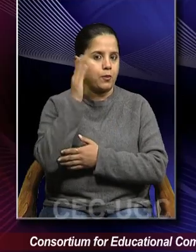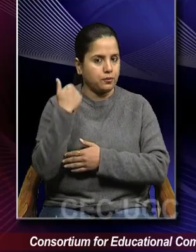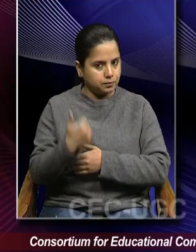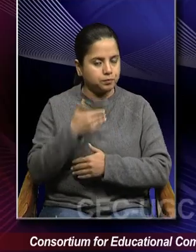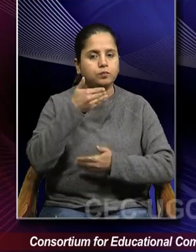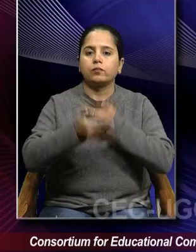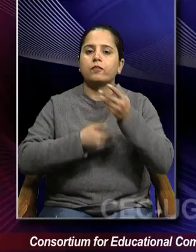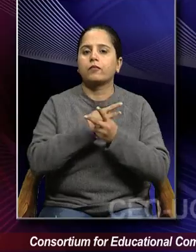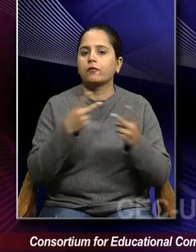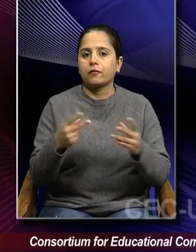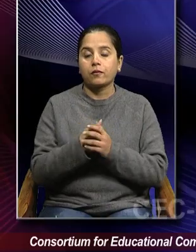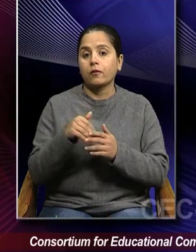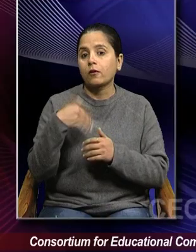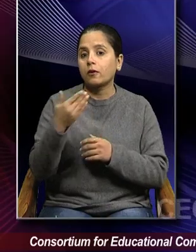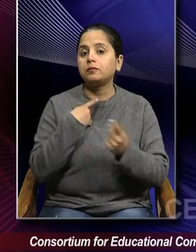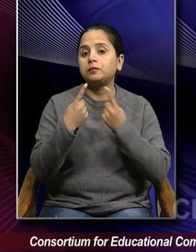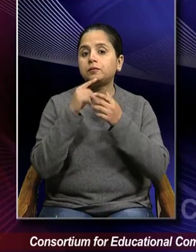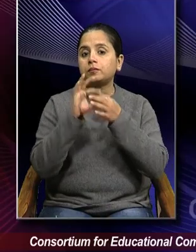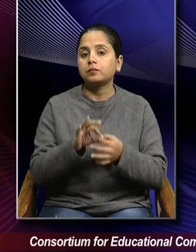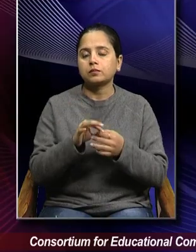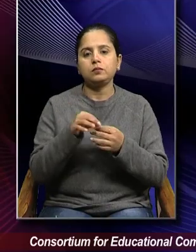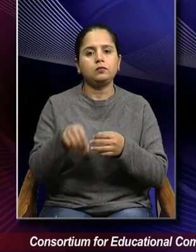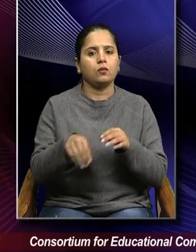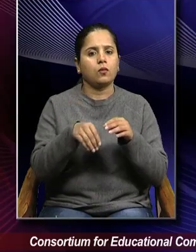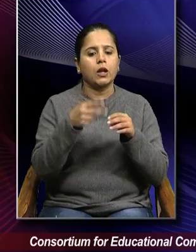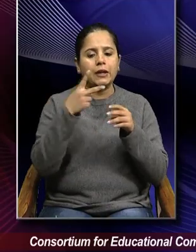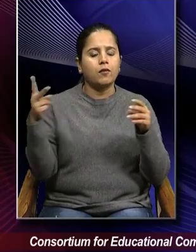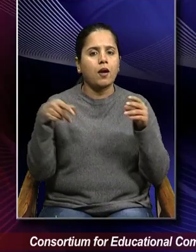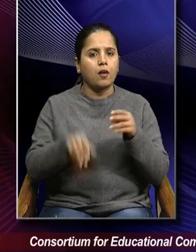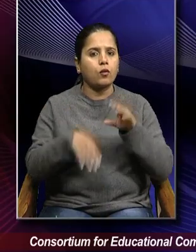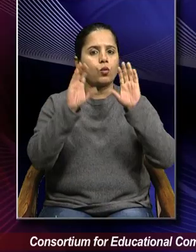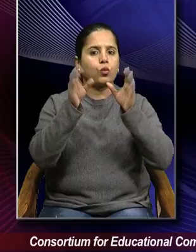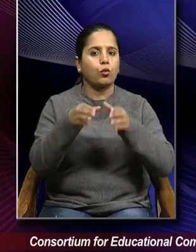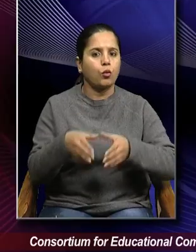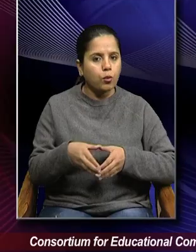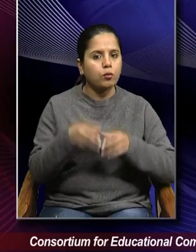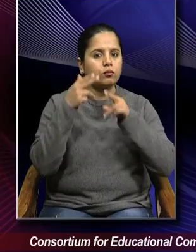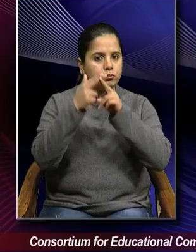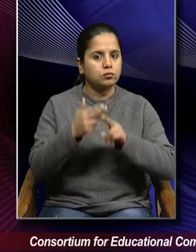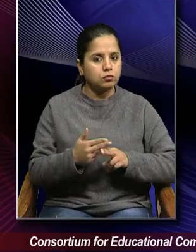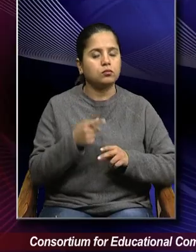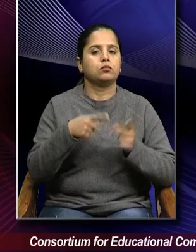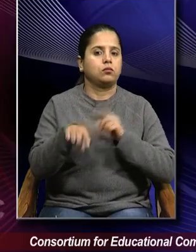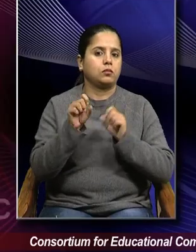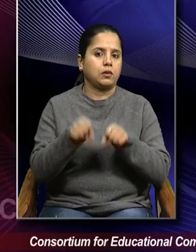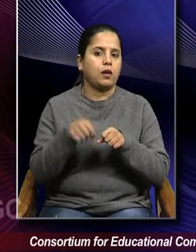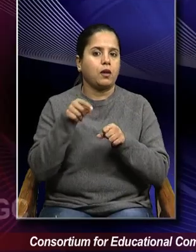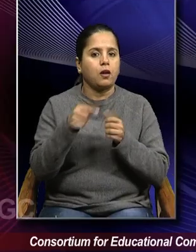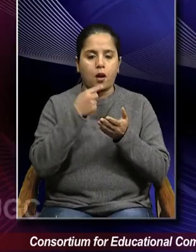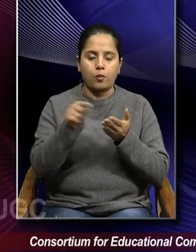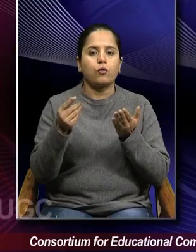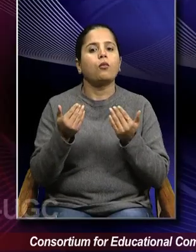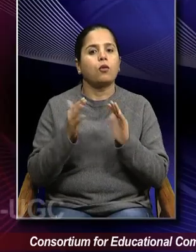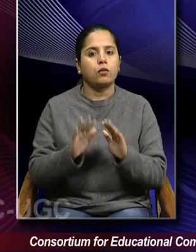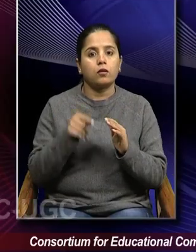lectures. And then we will talk about the categories, in different categories in which this can be issued, and